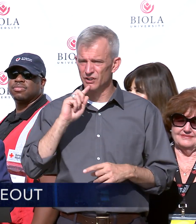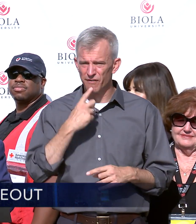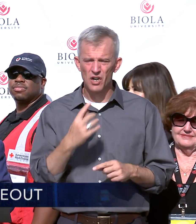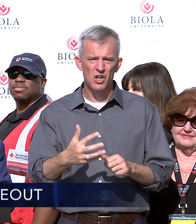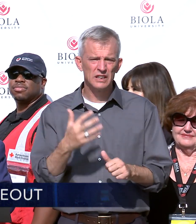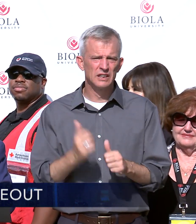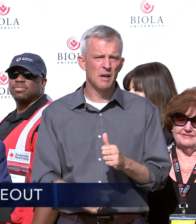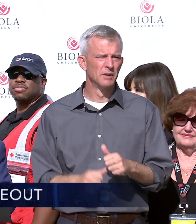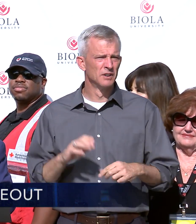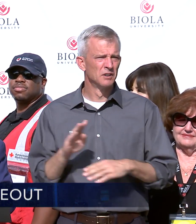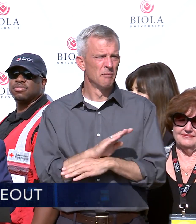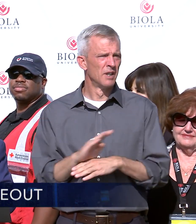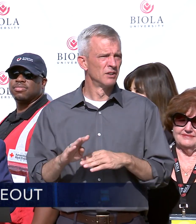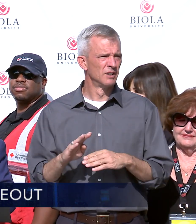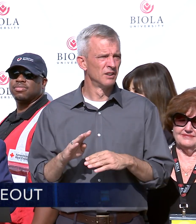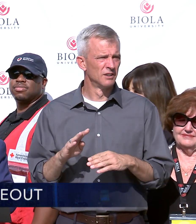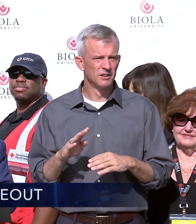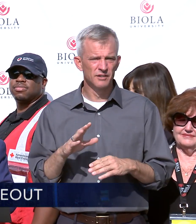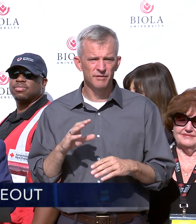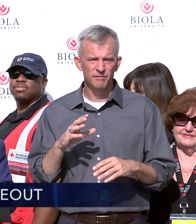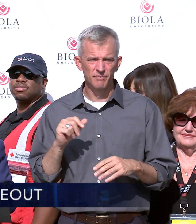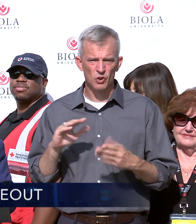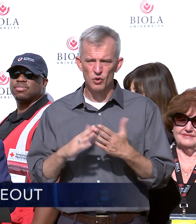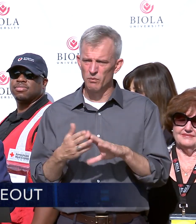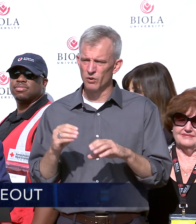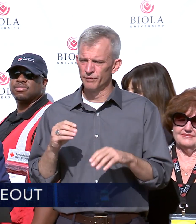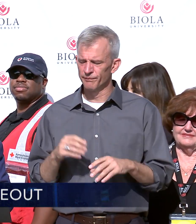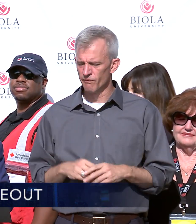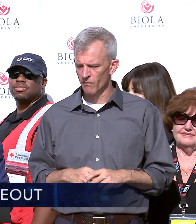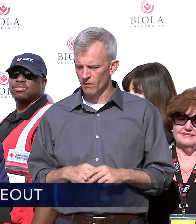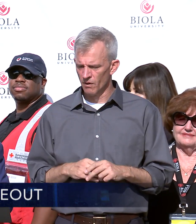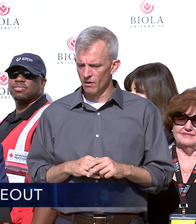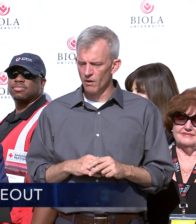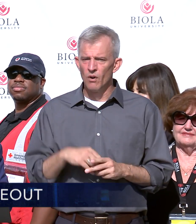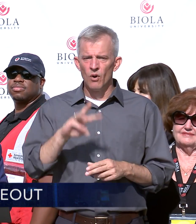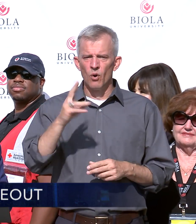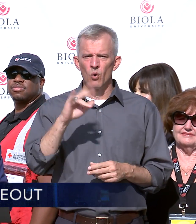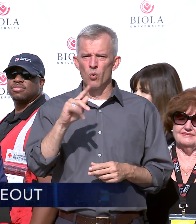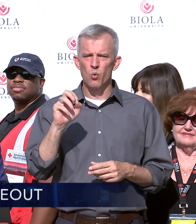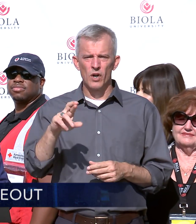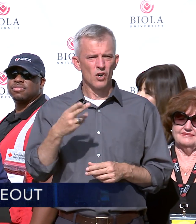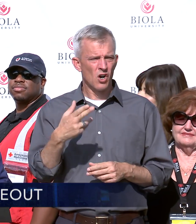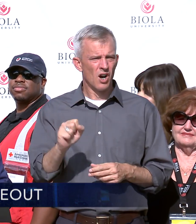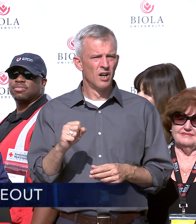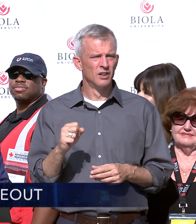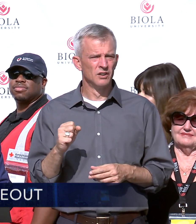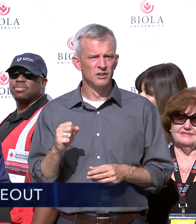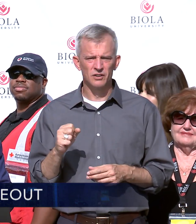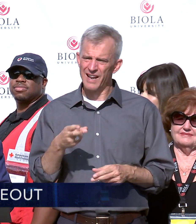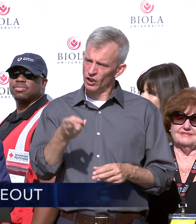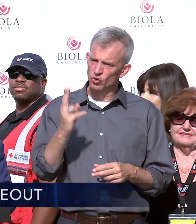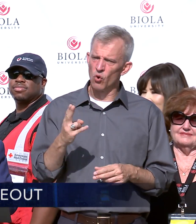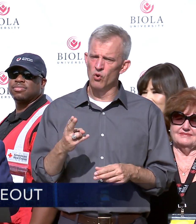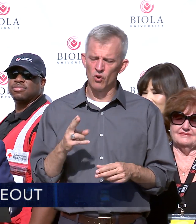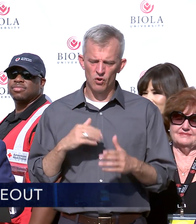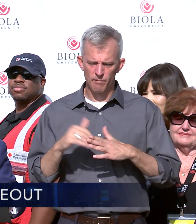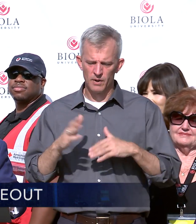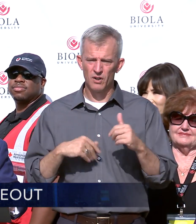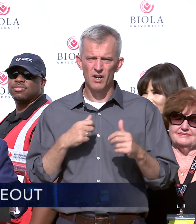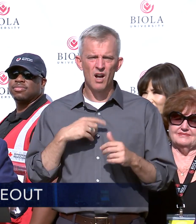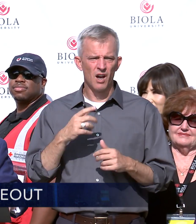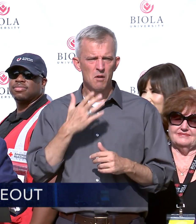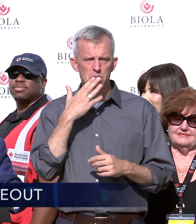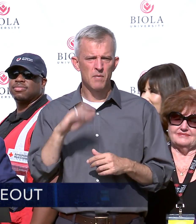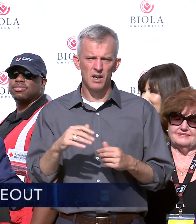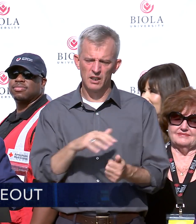the business in a community there in Whittier. Whittier High School, the historic building, suffered significant damage. The damage forced the